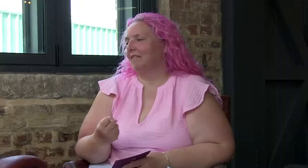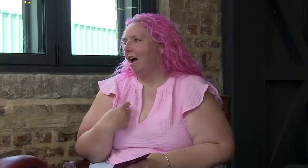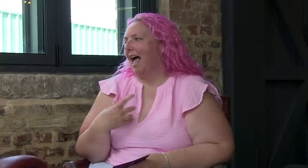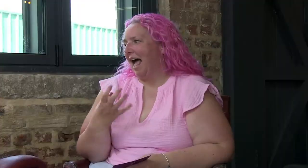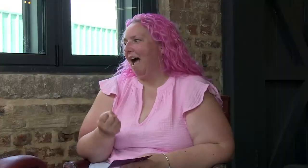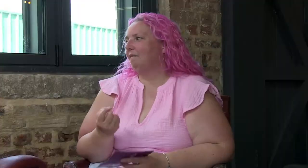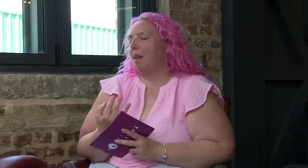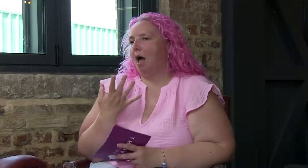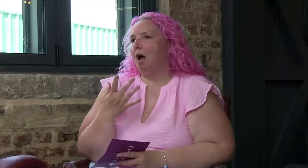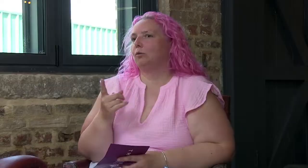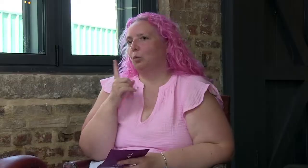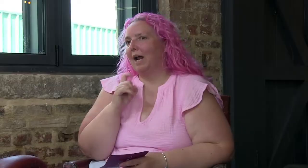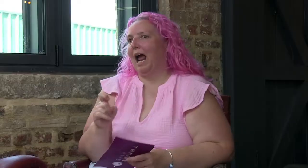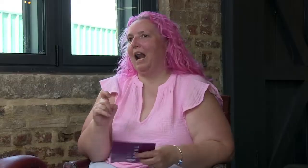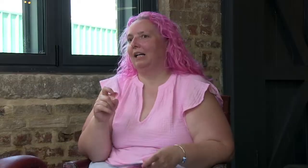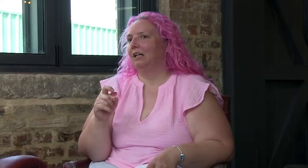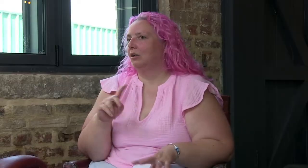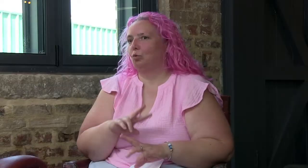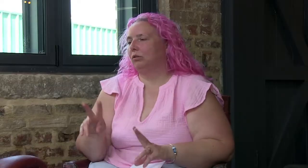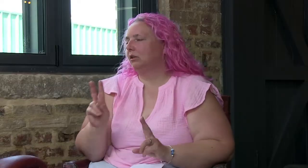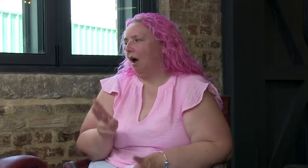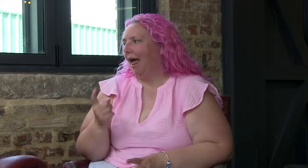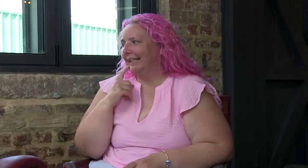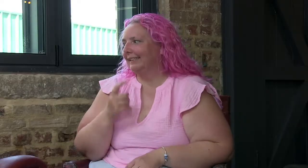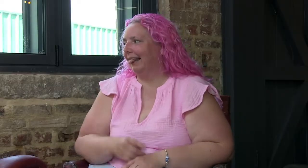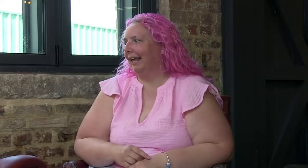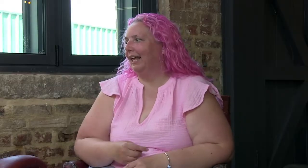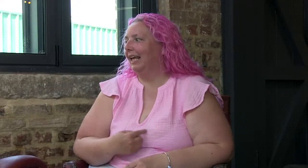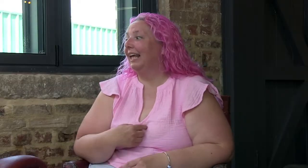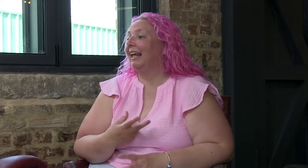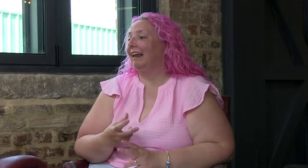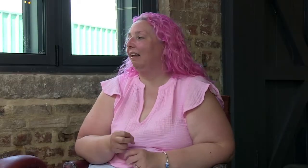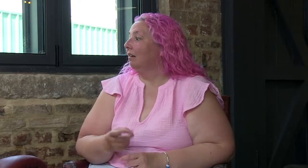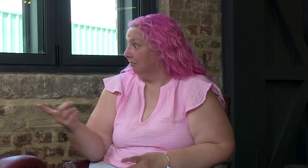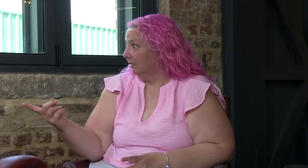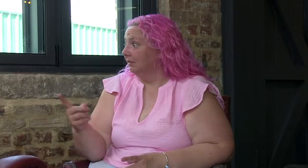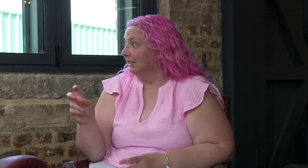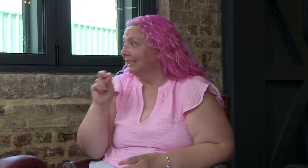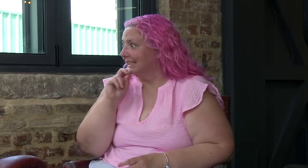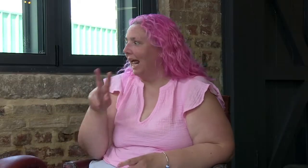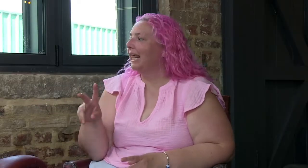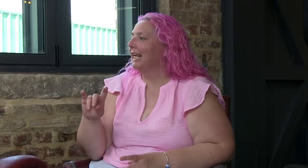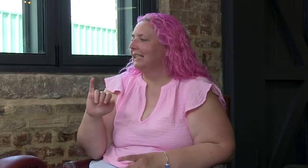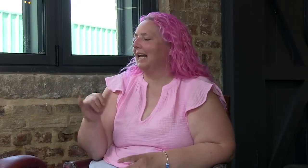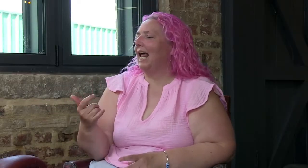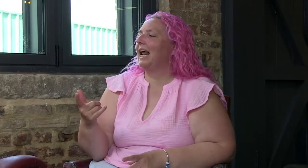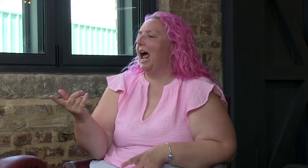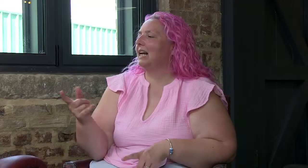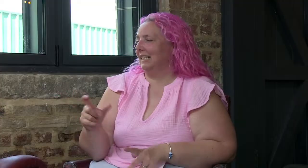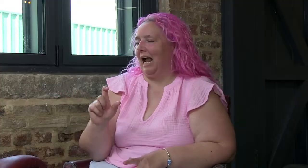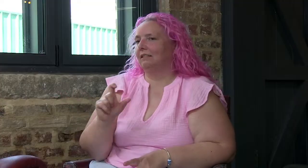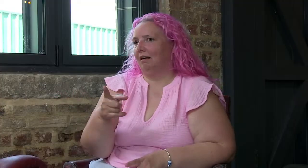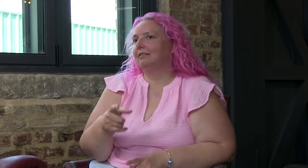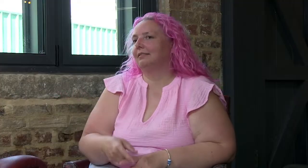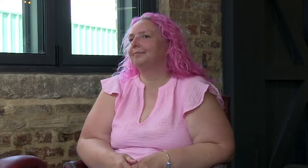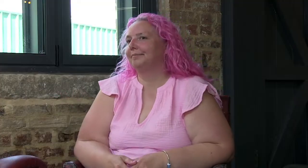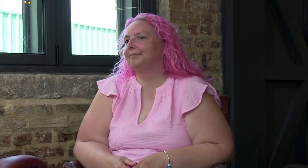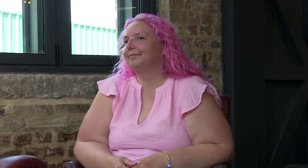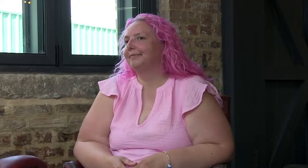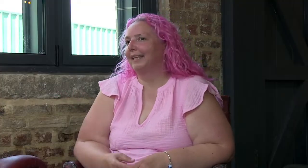Yeah, that's what I have. Plants who can not die easily, don't need much maintenance. Yeah, so I've